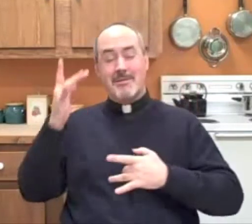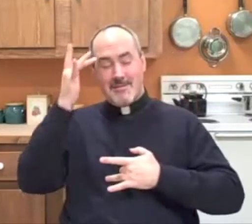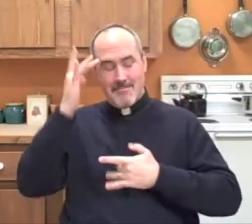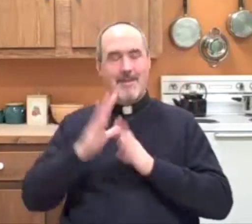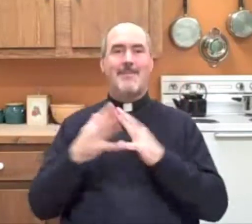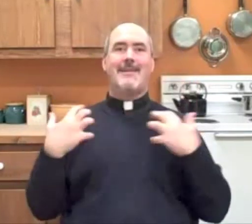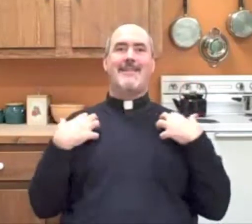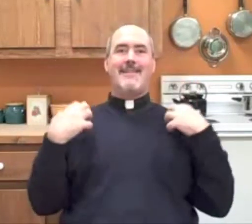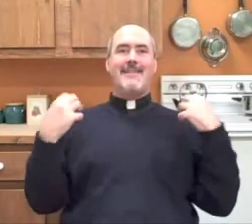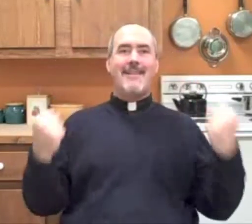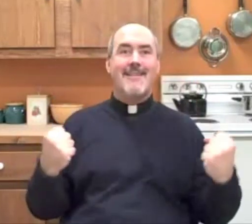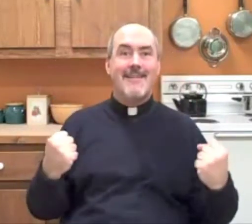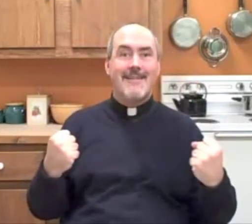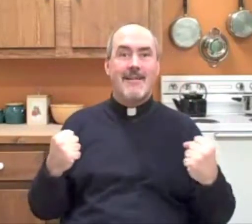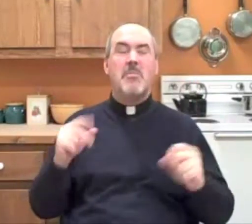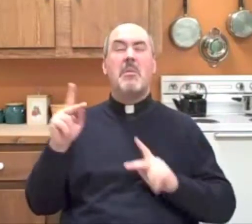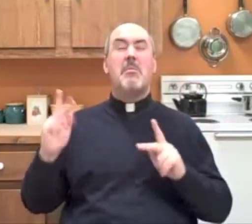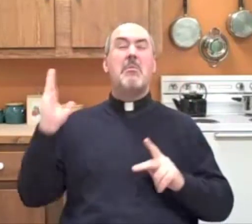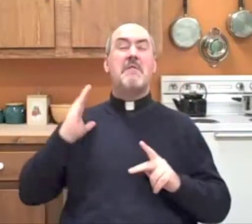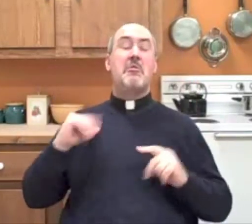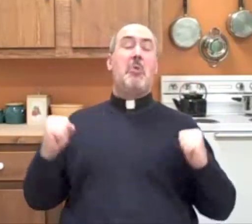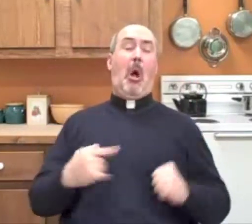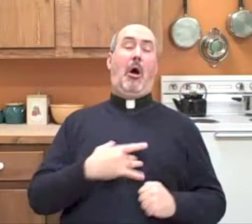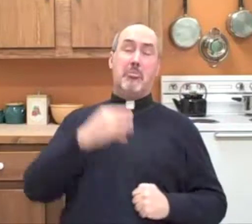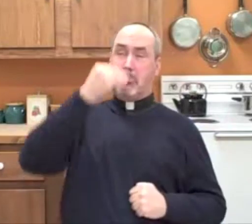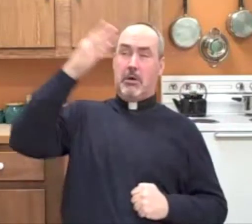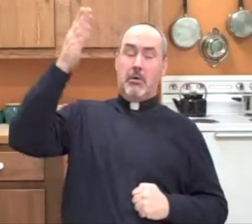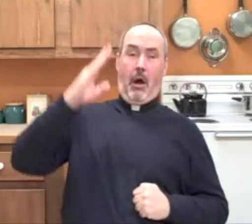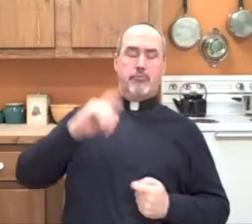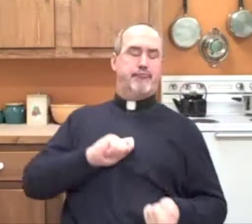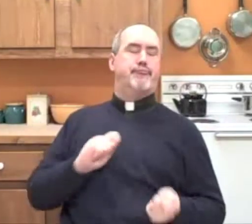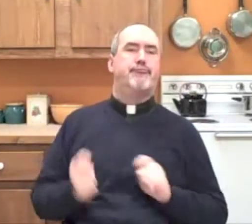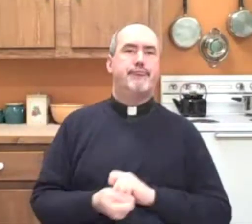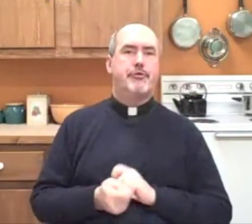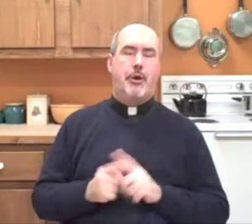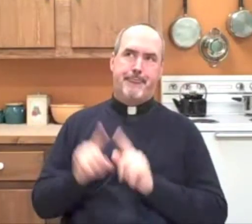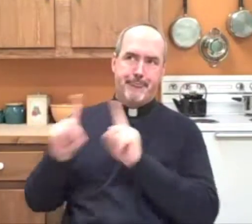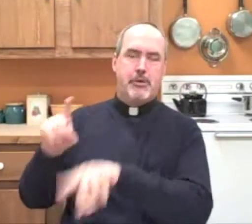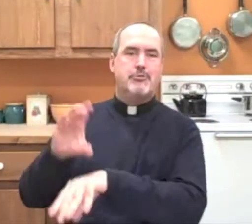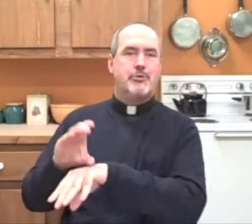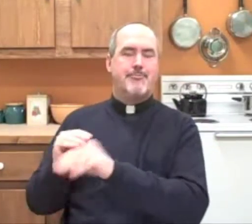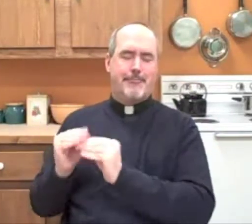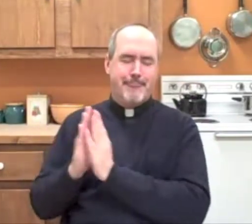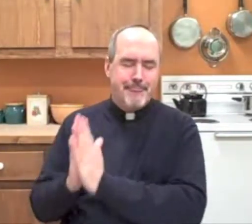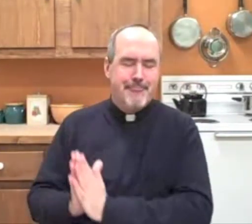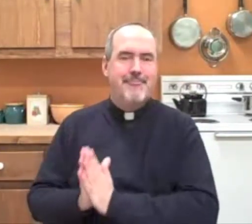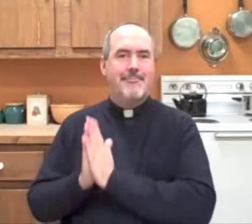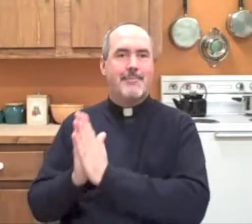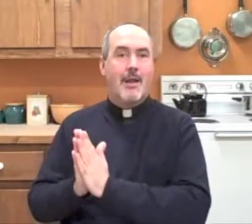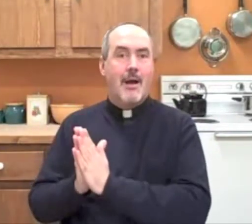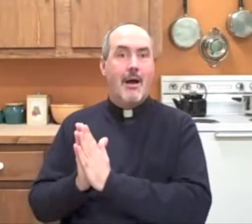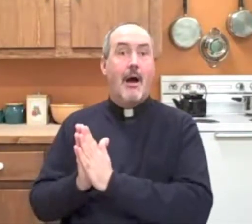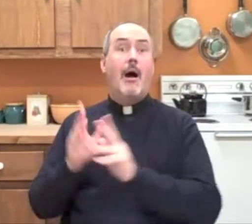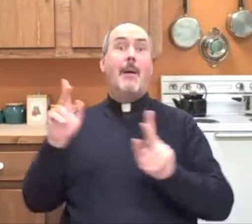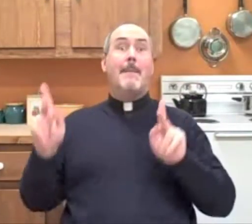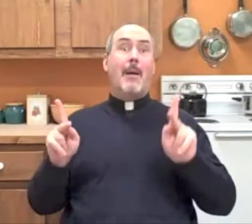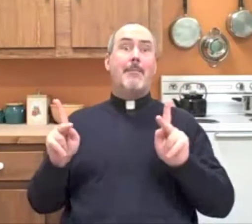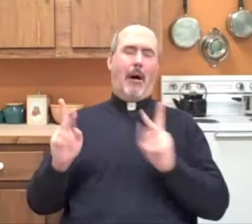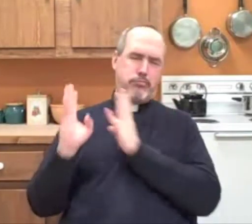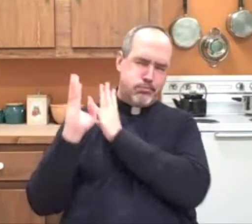were healed. People who had turned from God now turned toward him. And people from all over flocked to